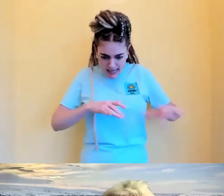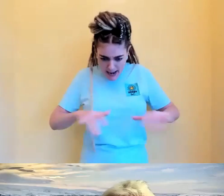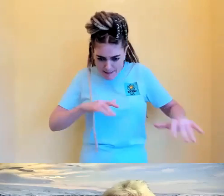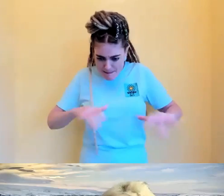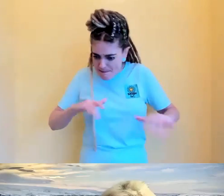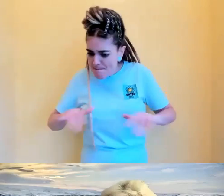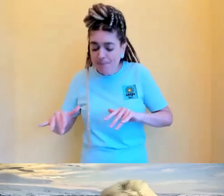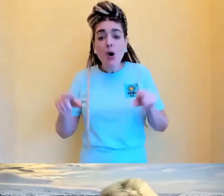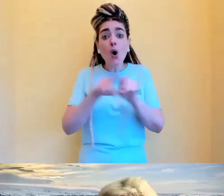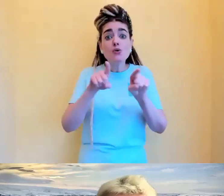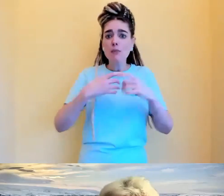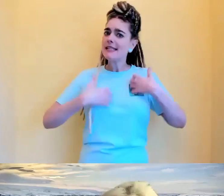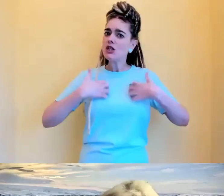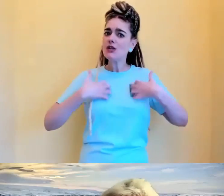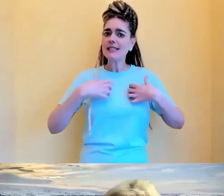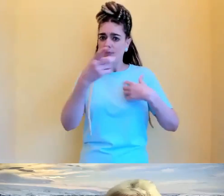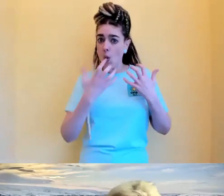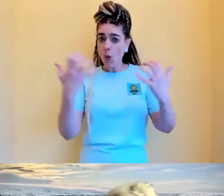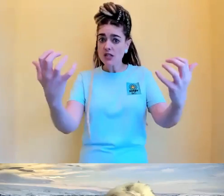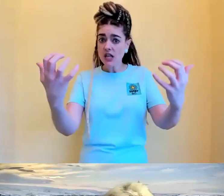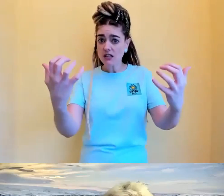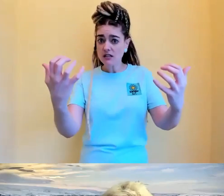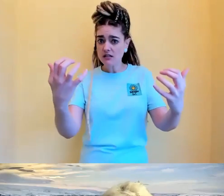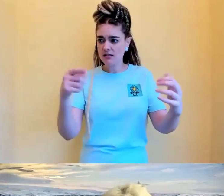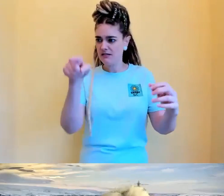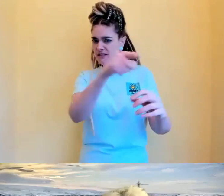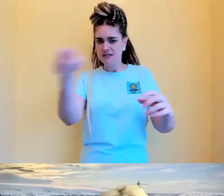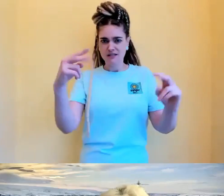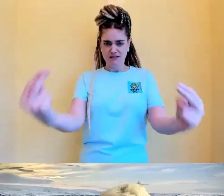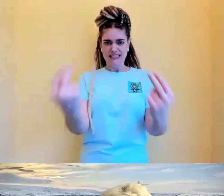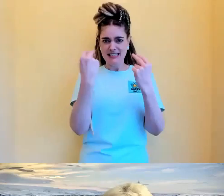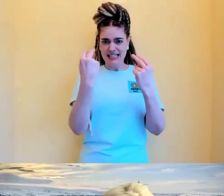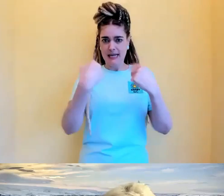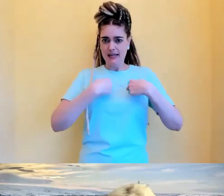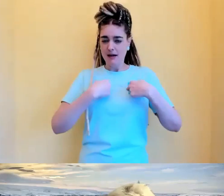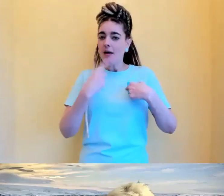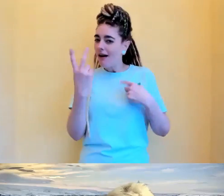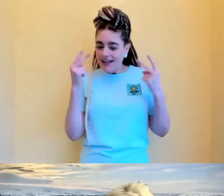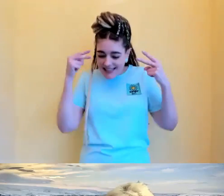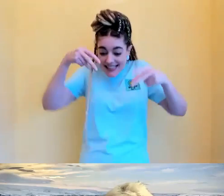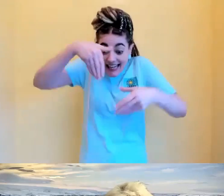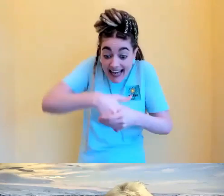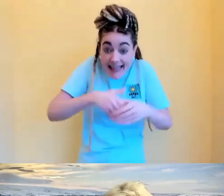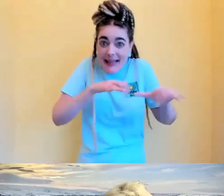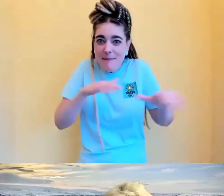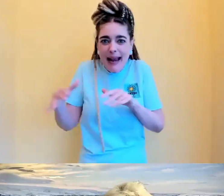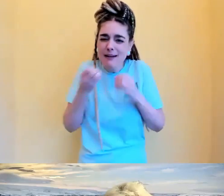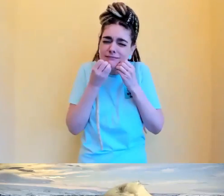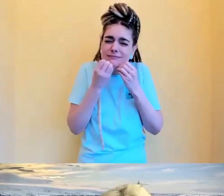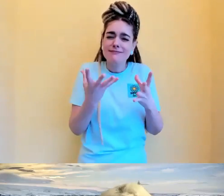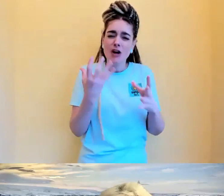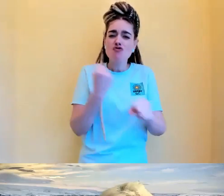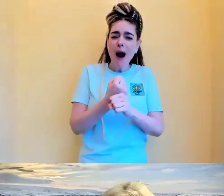what the audience and the viewer gets to see in the instrument, because we don't normally see inside a beautiful grand piano. And I want it to